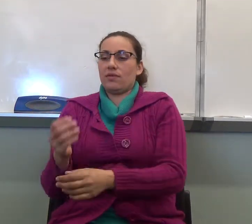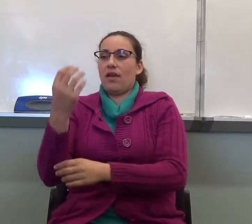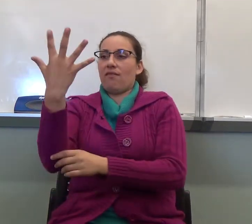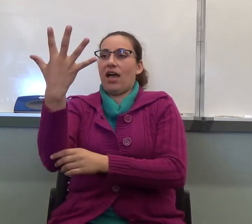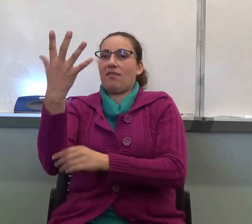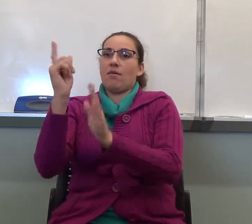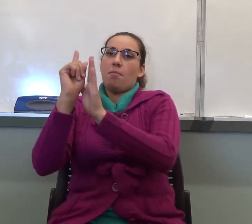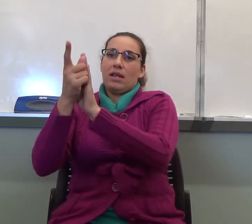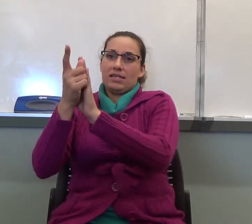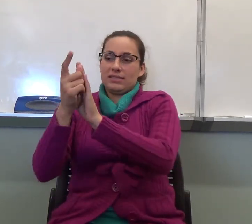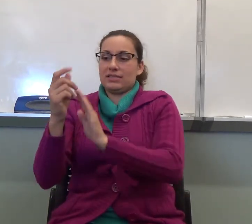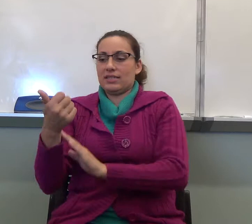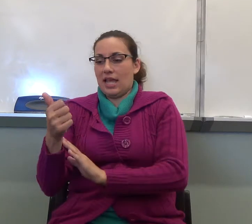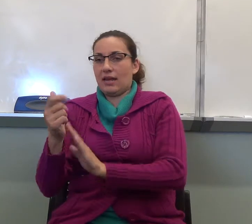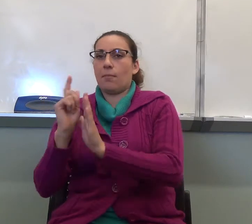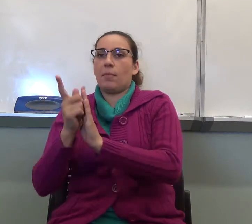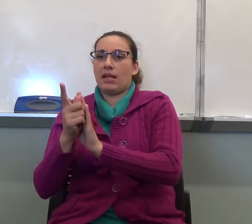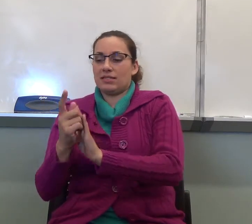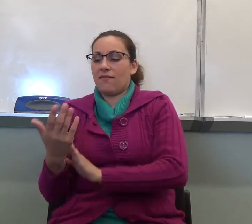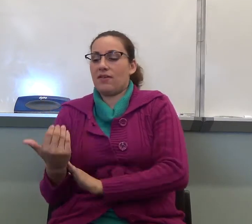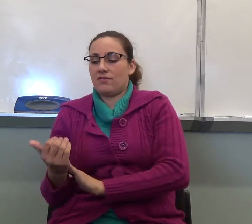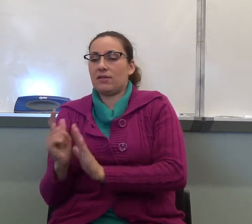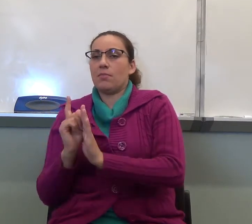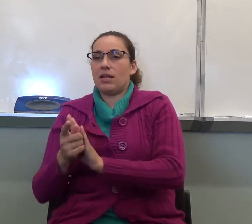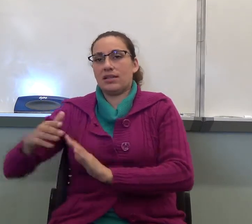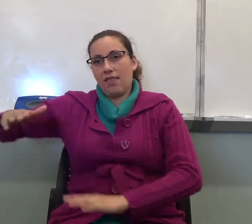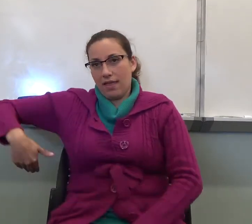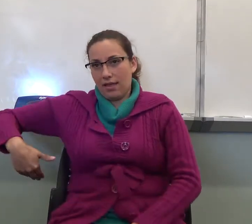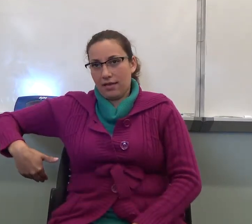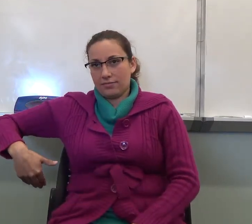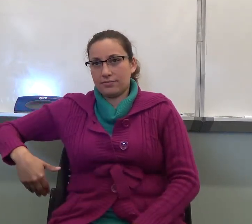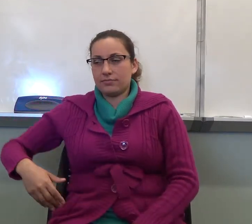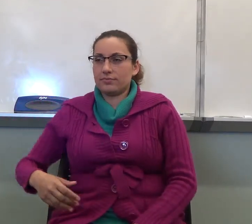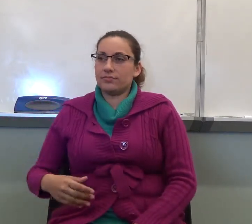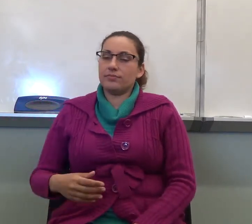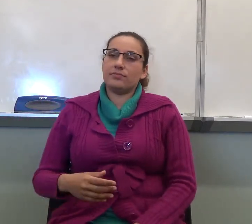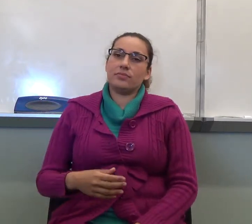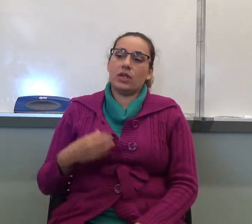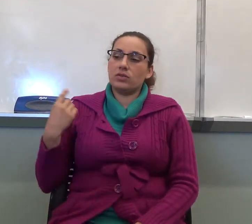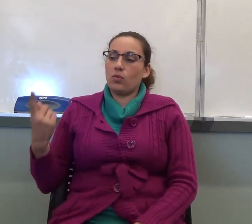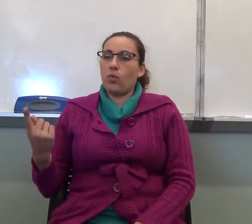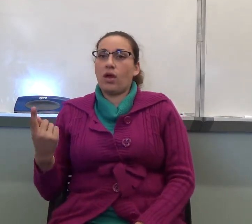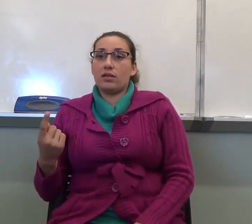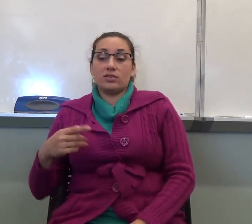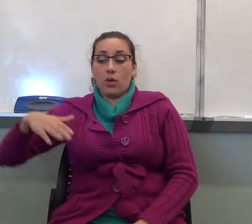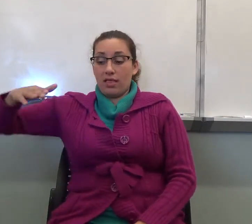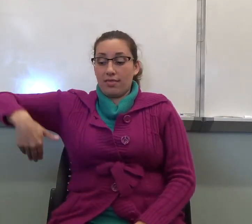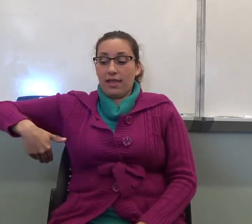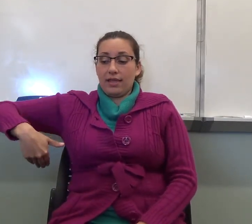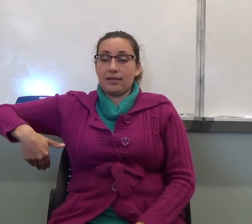15, and 7, 3 is 10, and 1 is 11. So late to class is 11 29s.